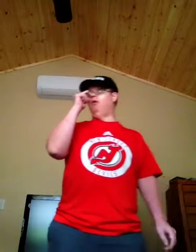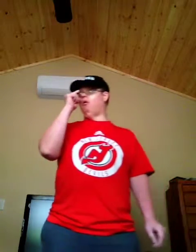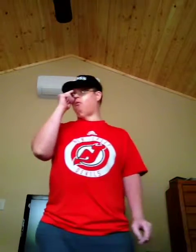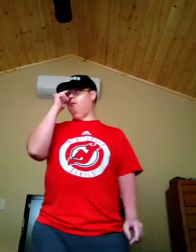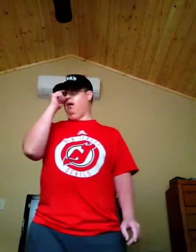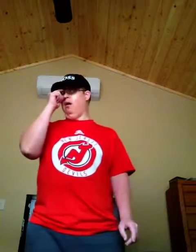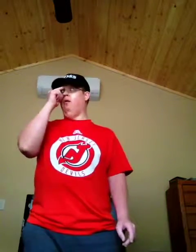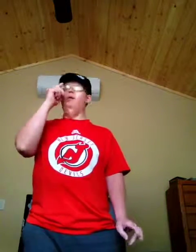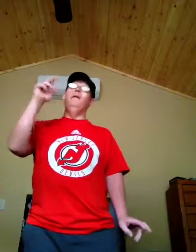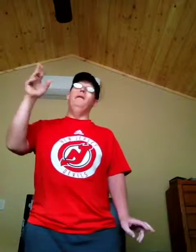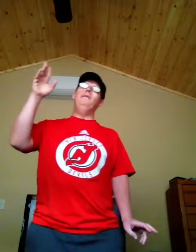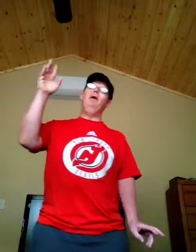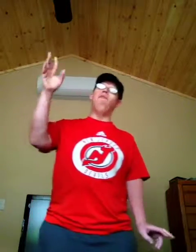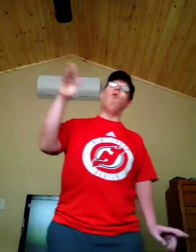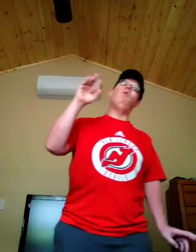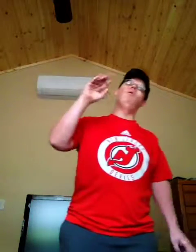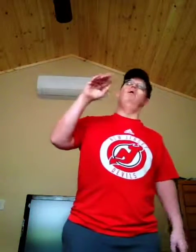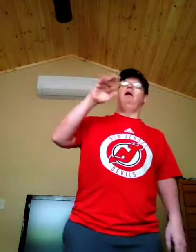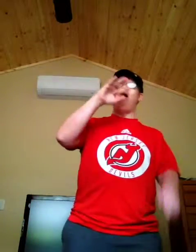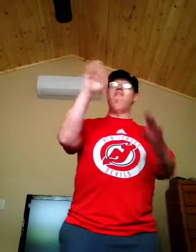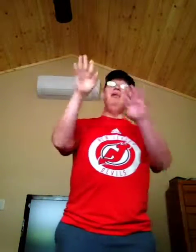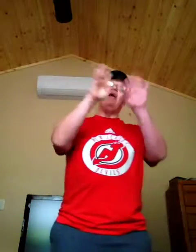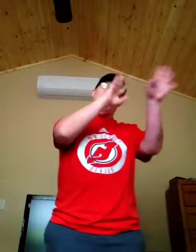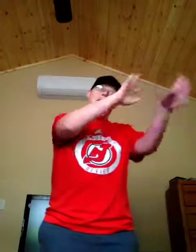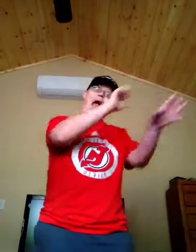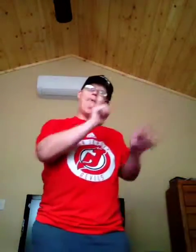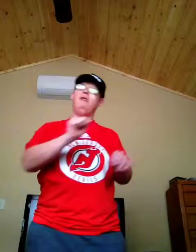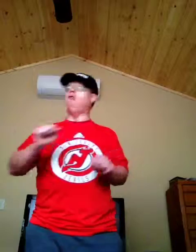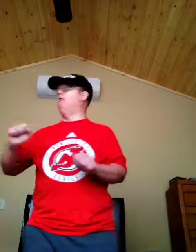Because before everything happened,